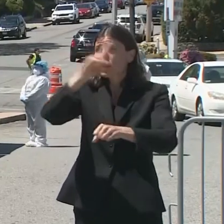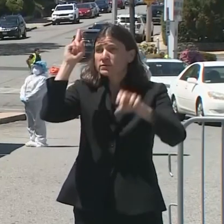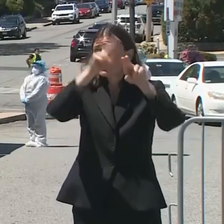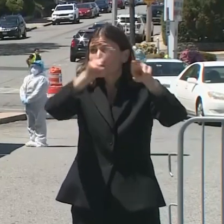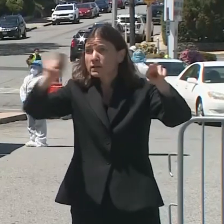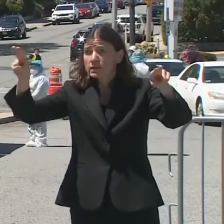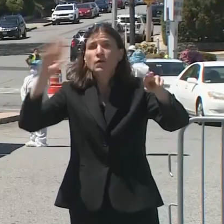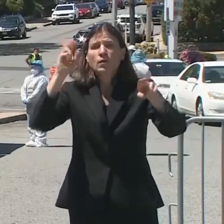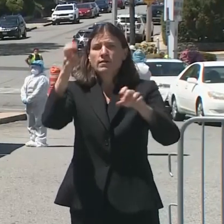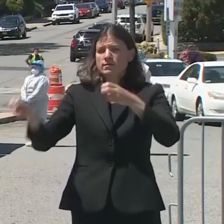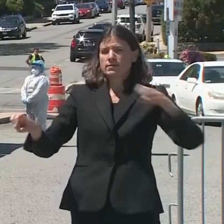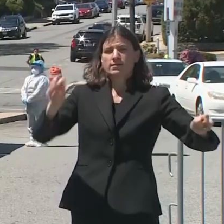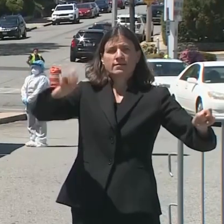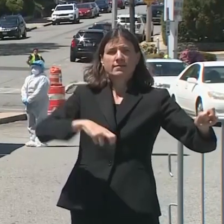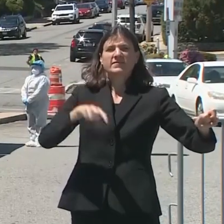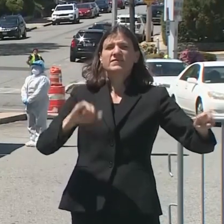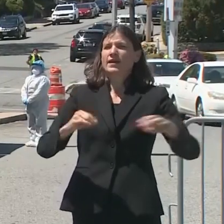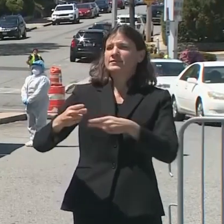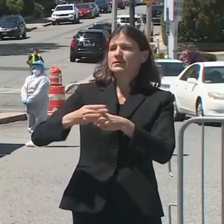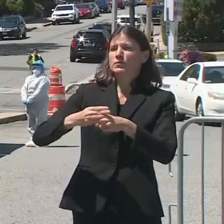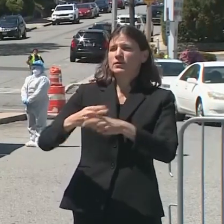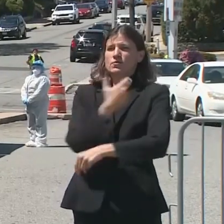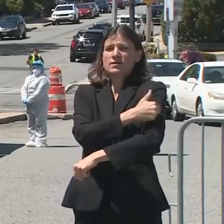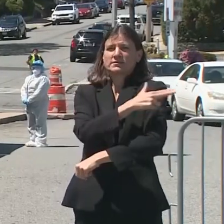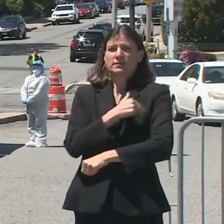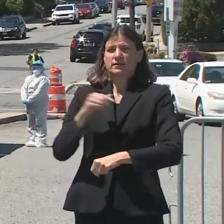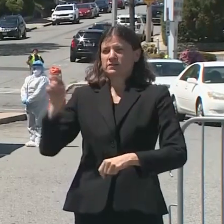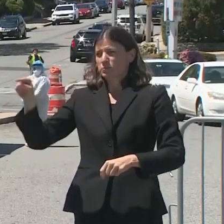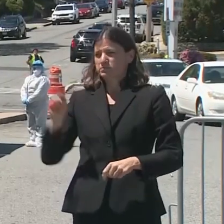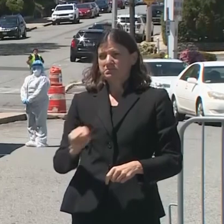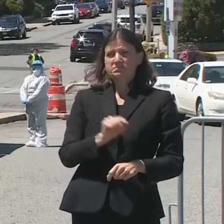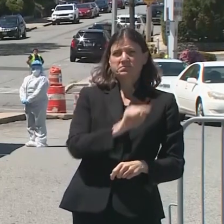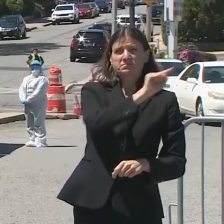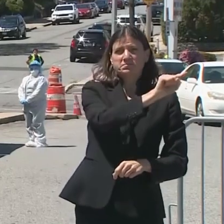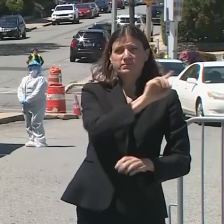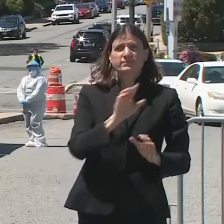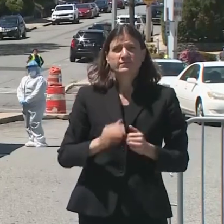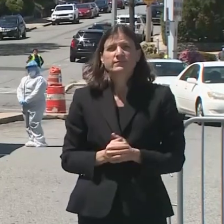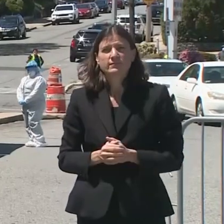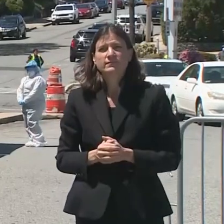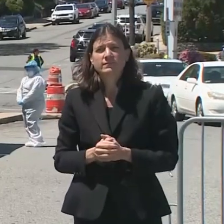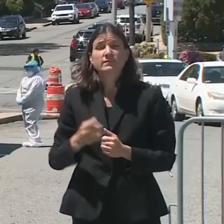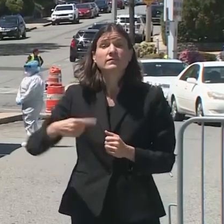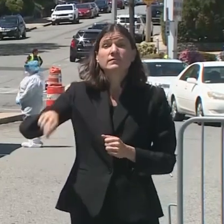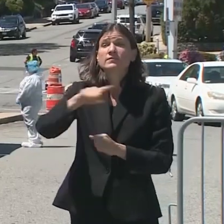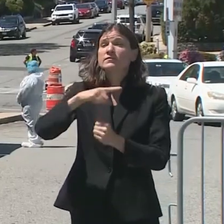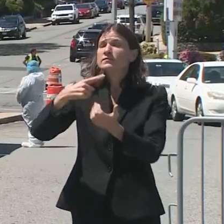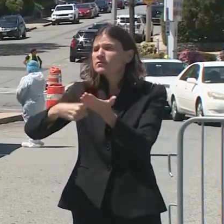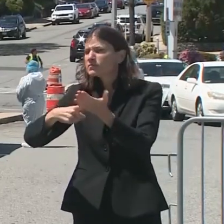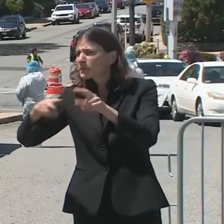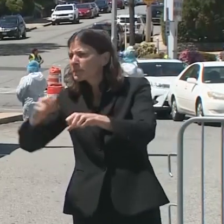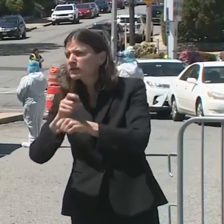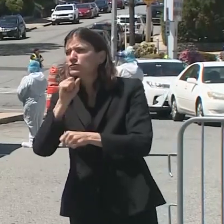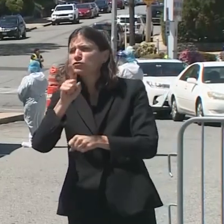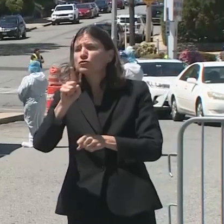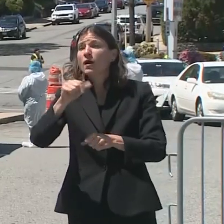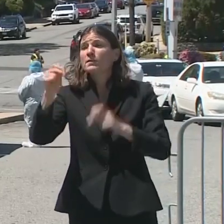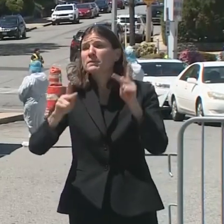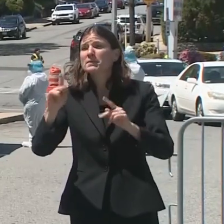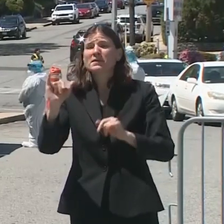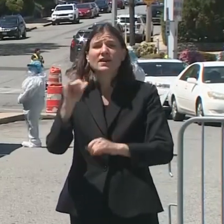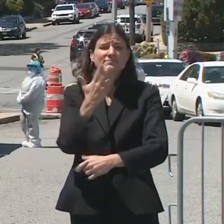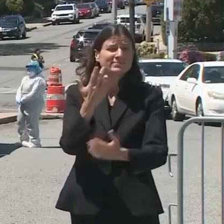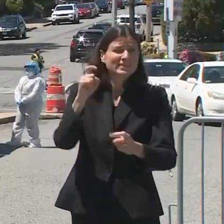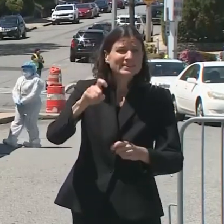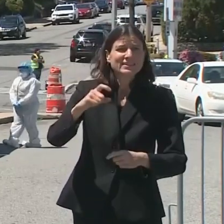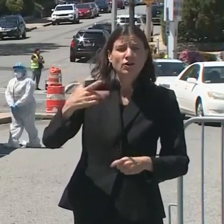they typically do when they're not battling COVID-19. We remain one of the hardest hit states in the country